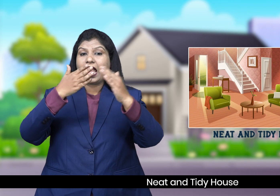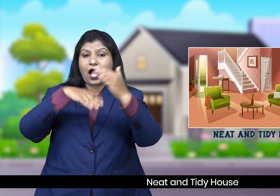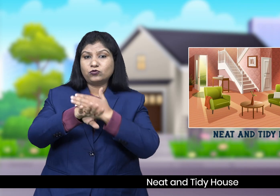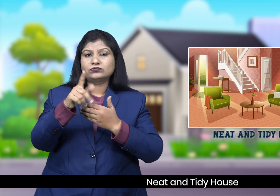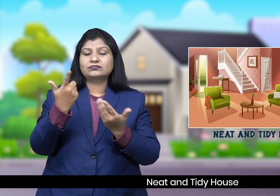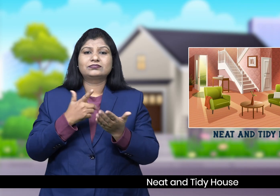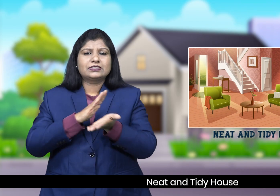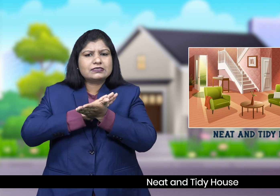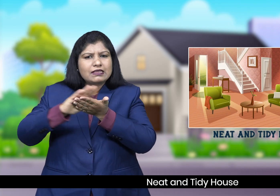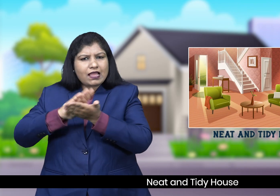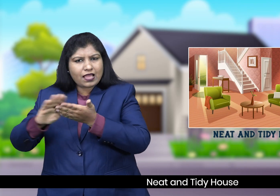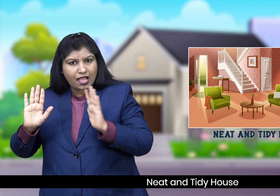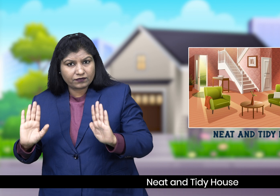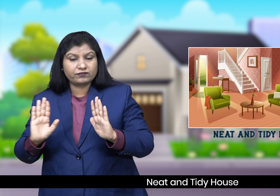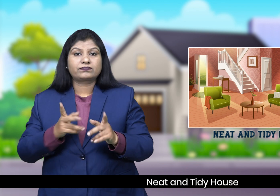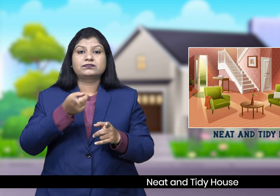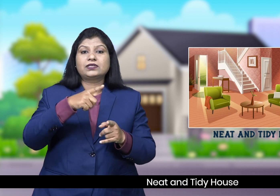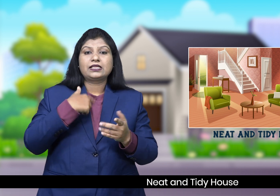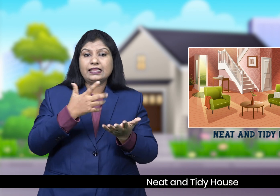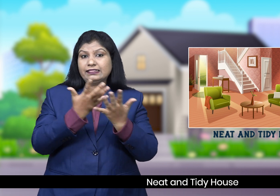Neat and tidy house.